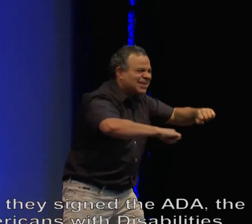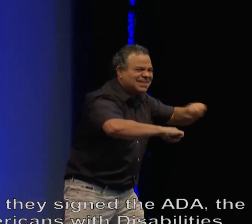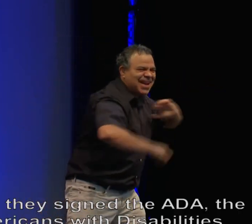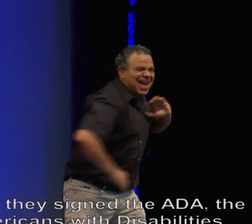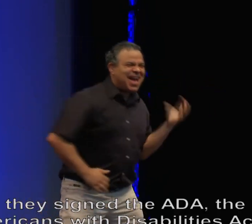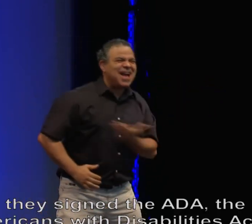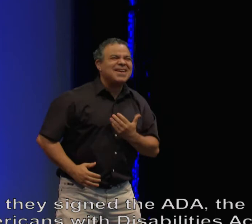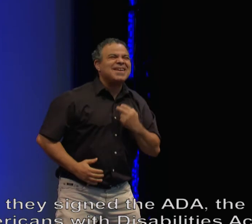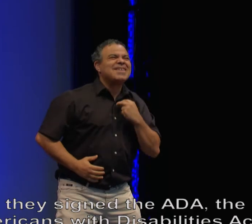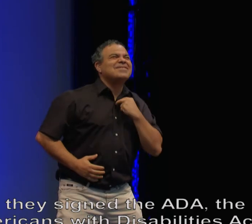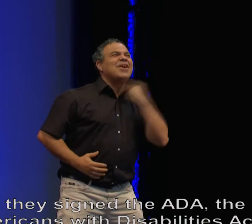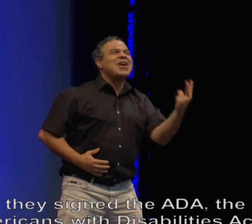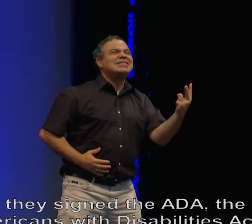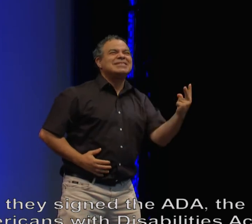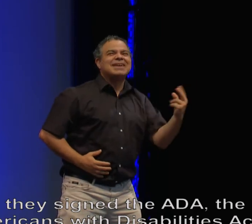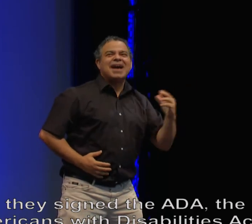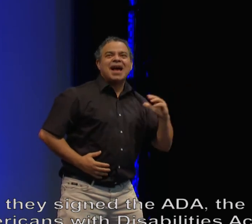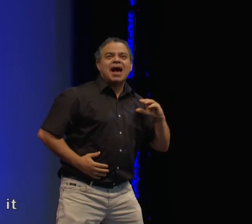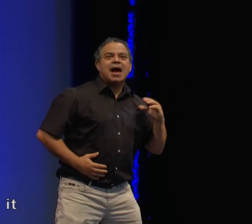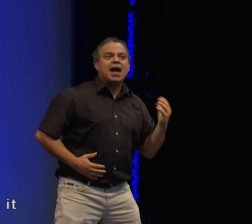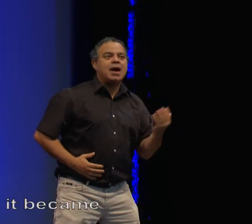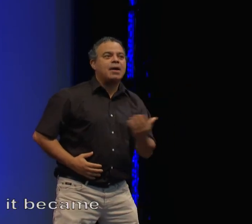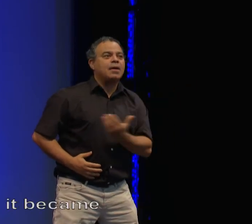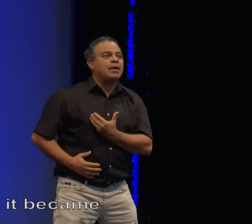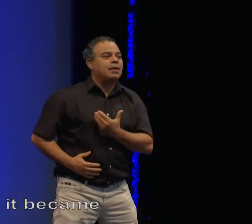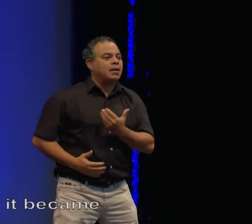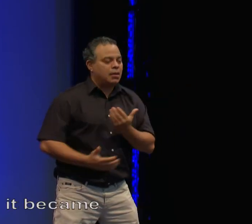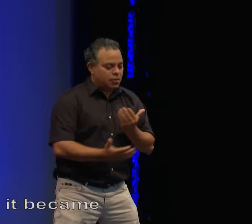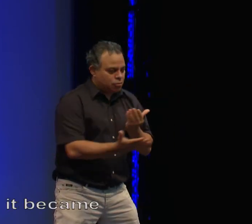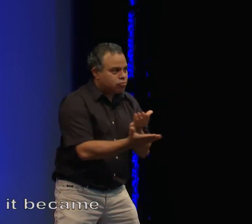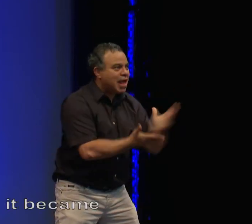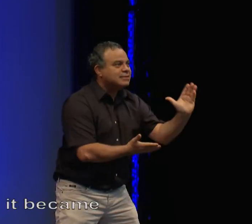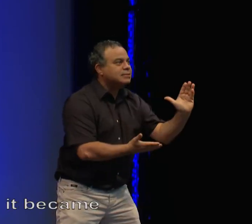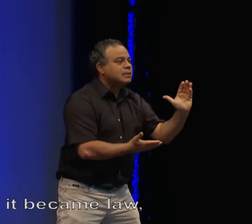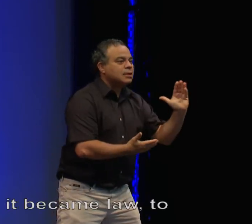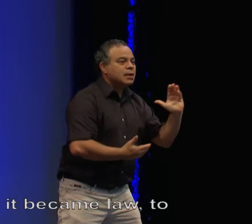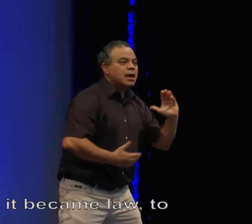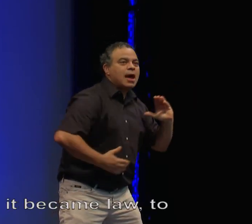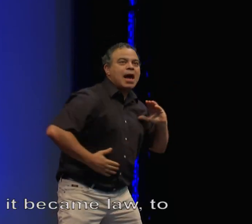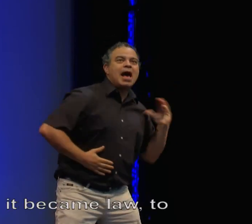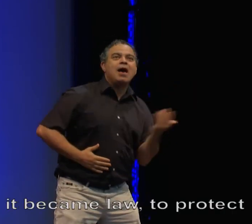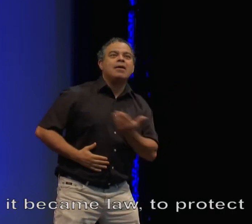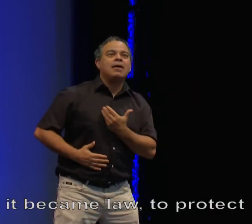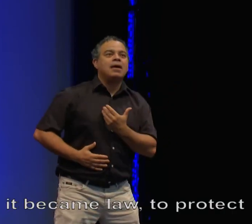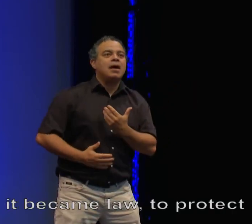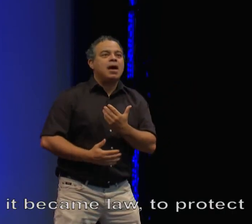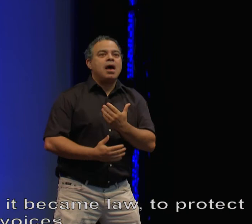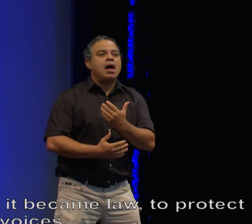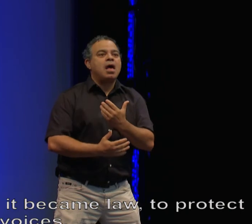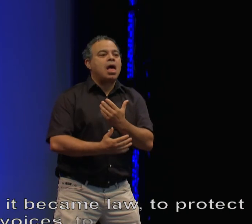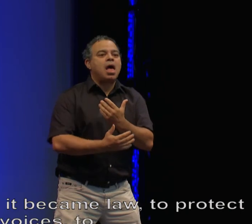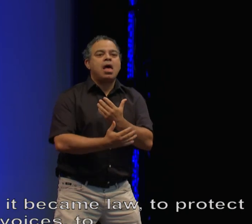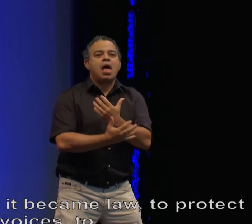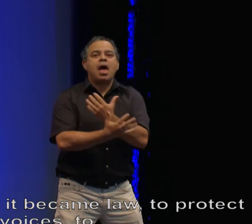became law to protect our voices, to protect our rights,